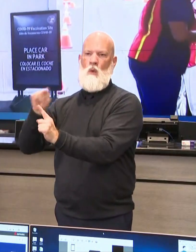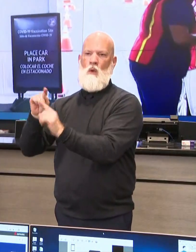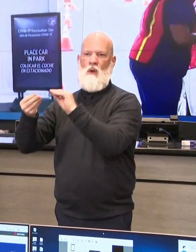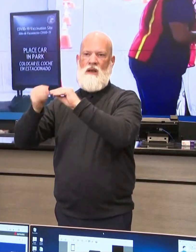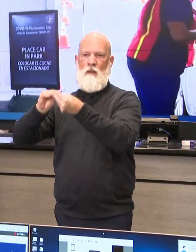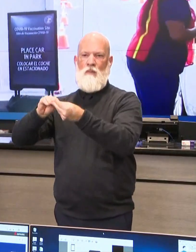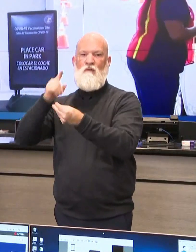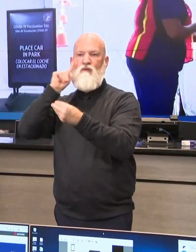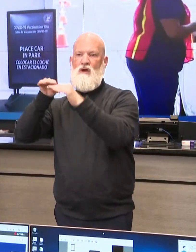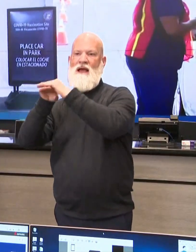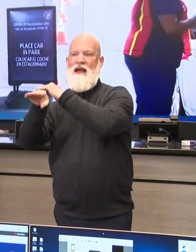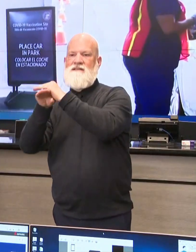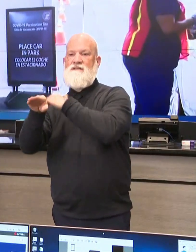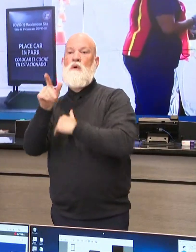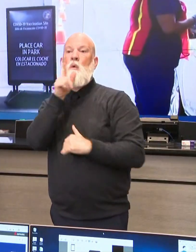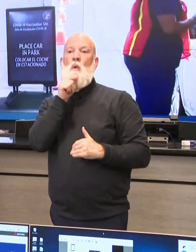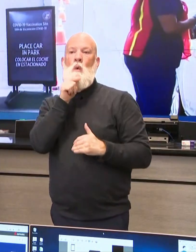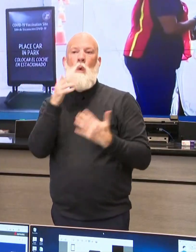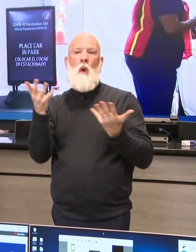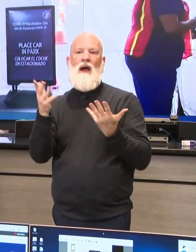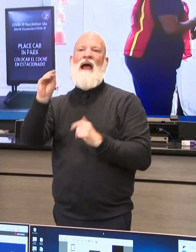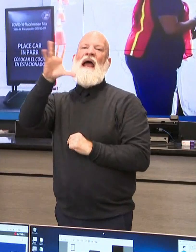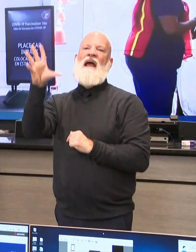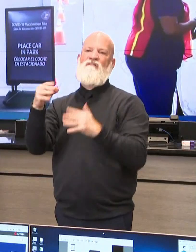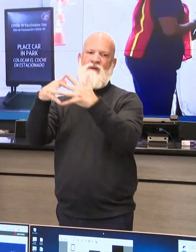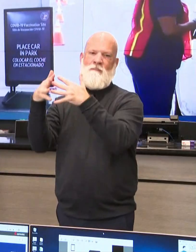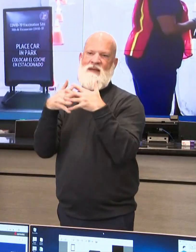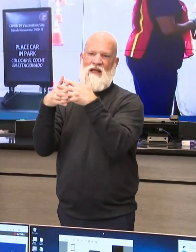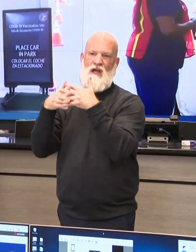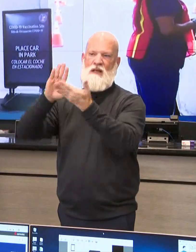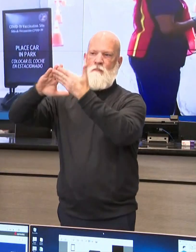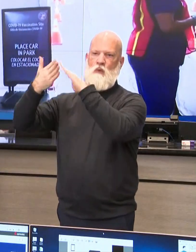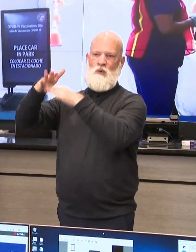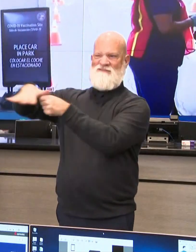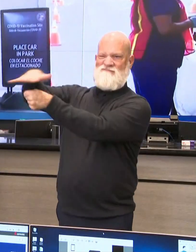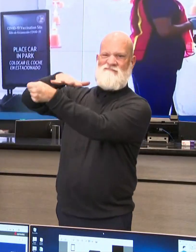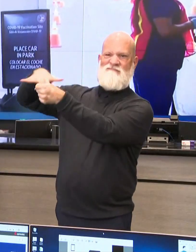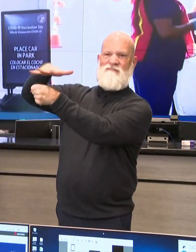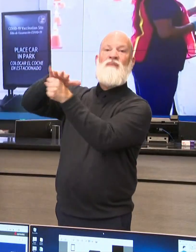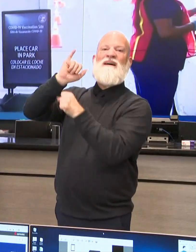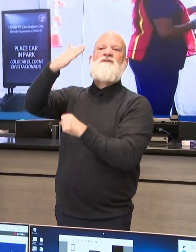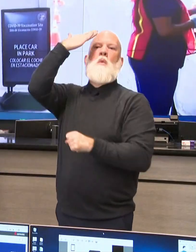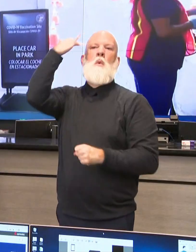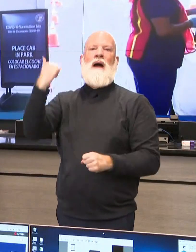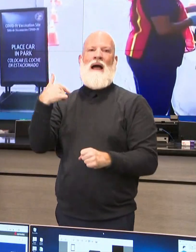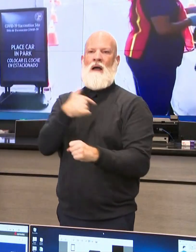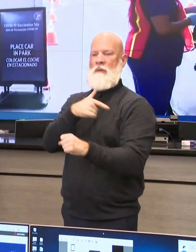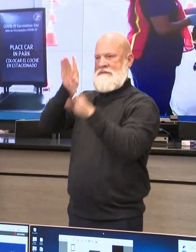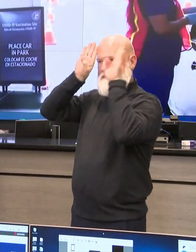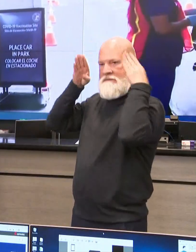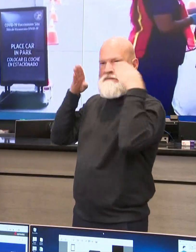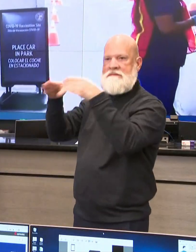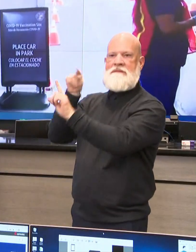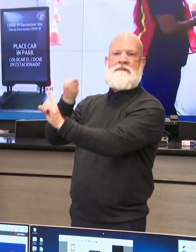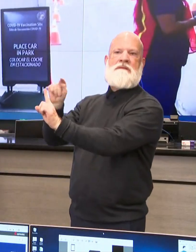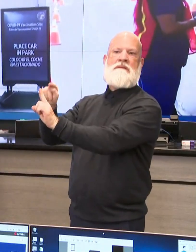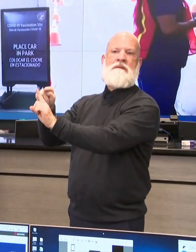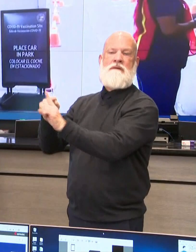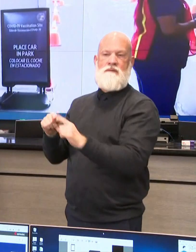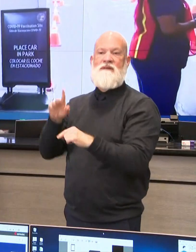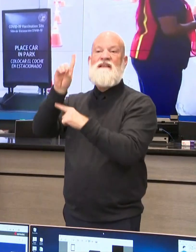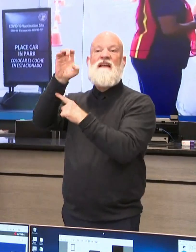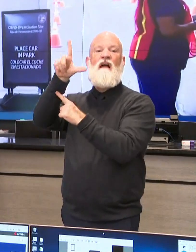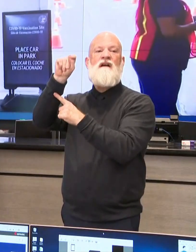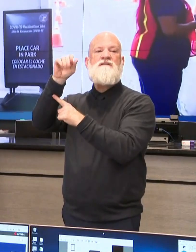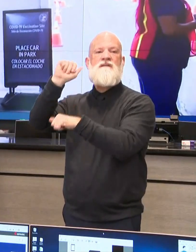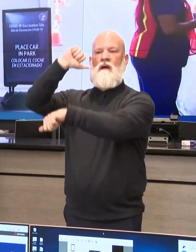concern. Obviously, Southwest Georgia, large minority population there as well. And